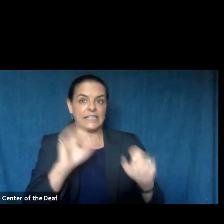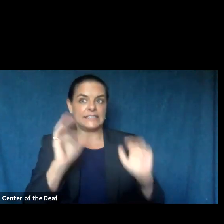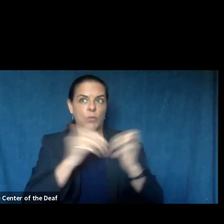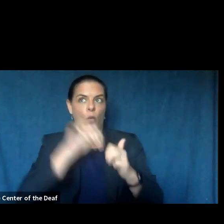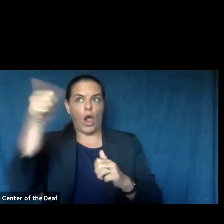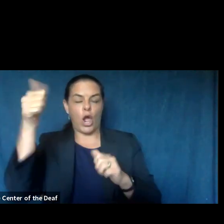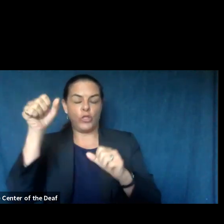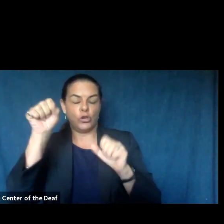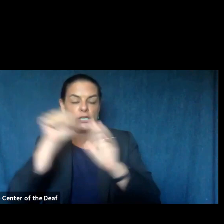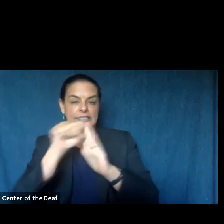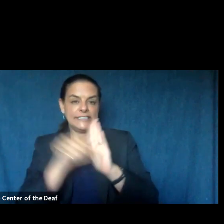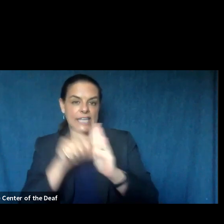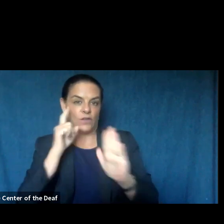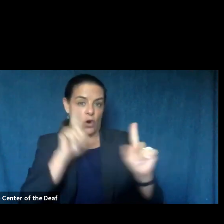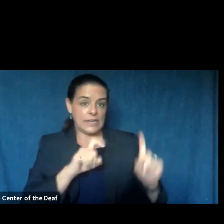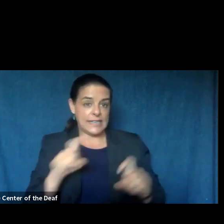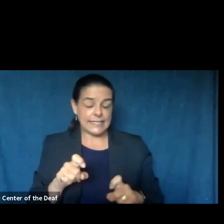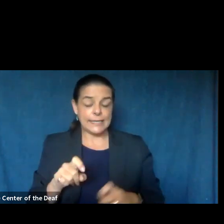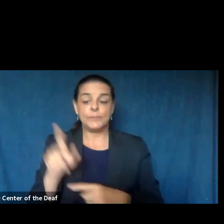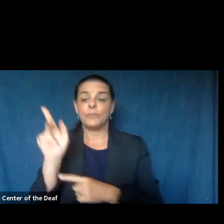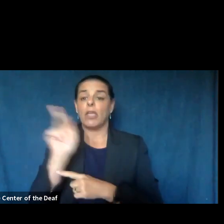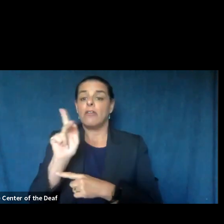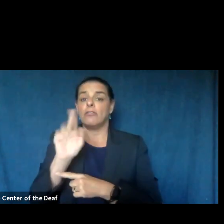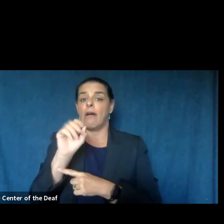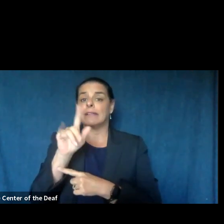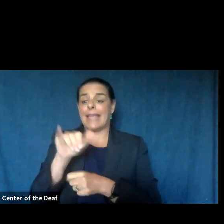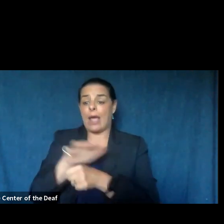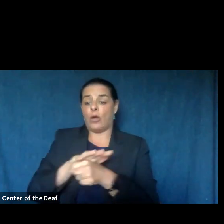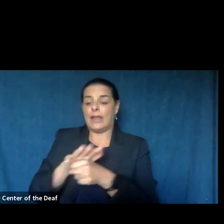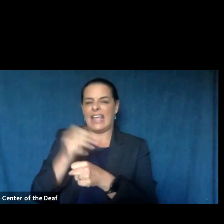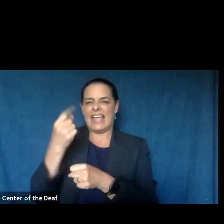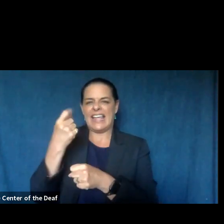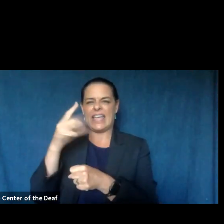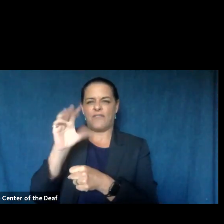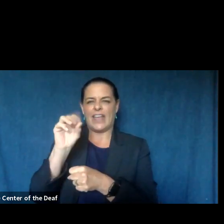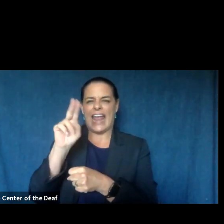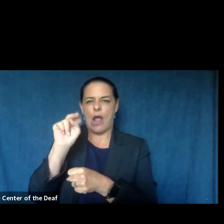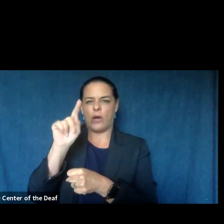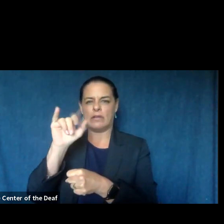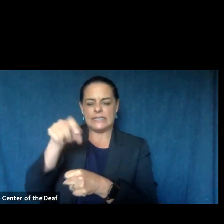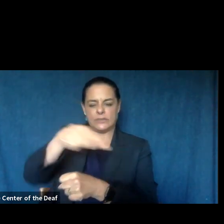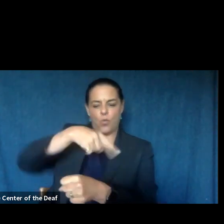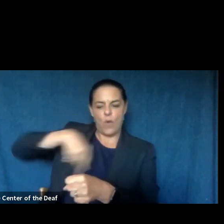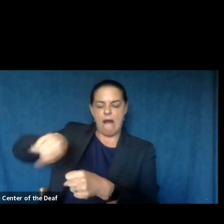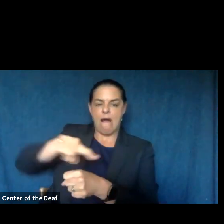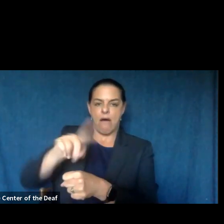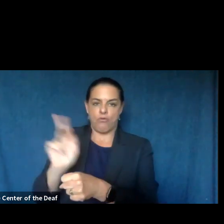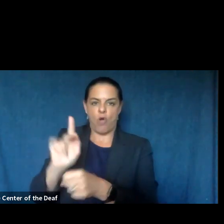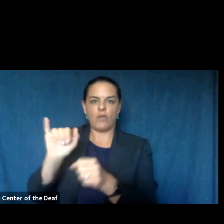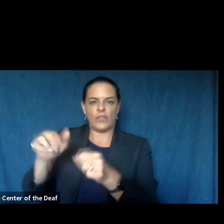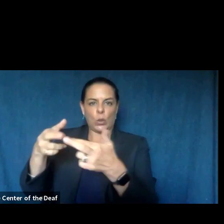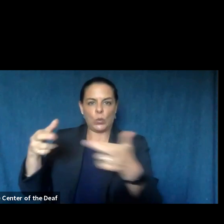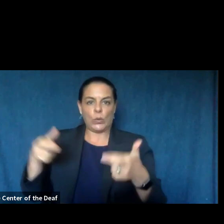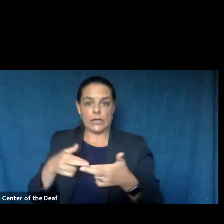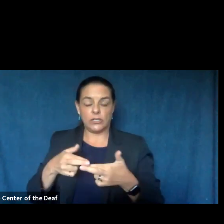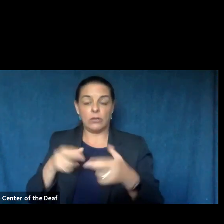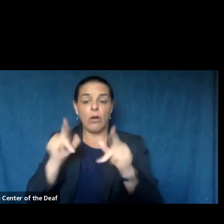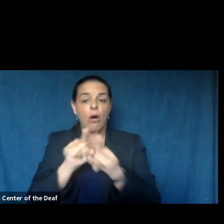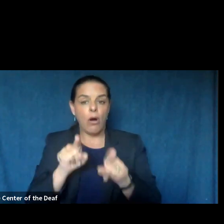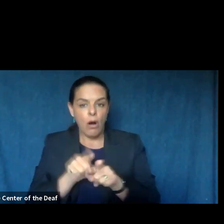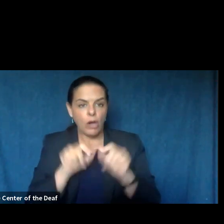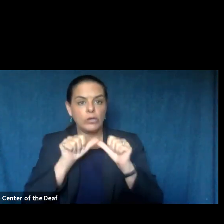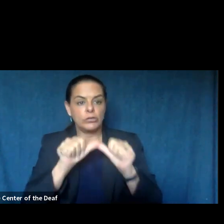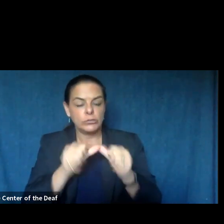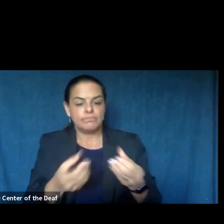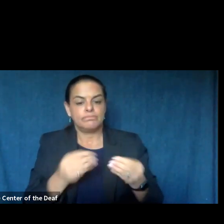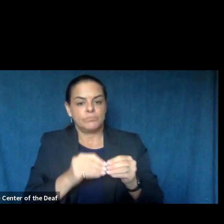which is an 11-county region that we look at, we've also had a steady rate of increases of new